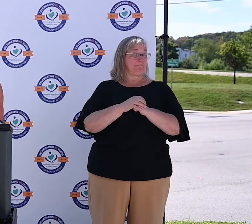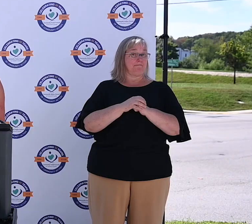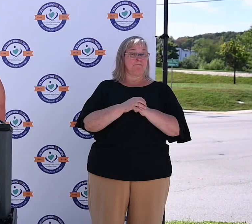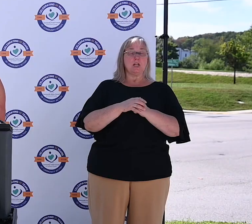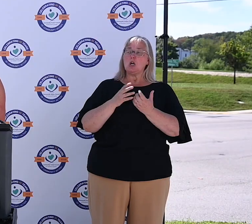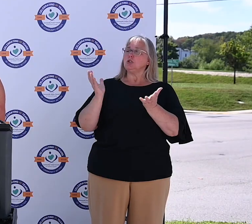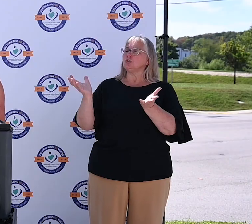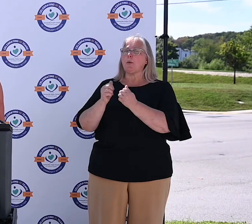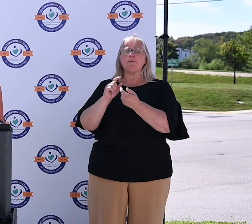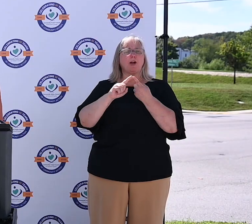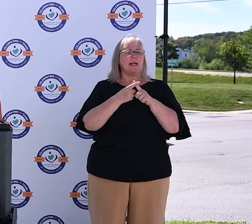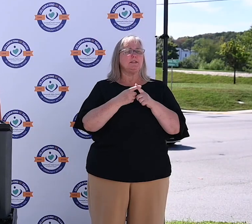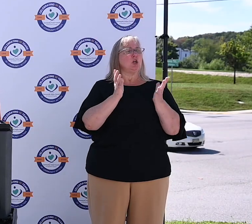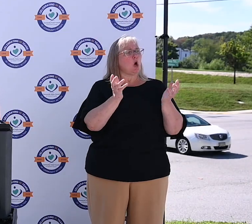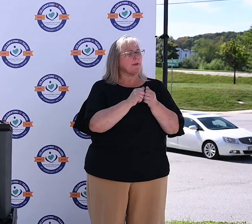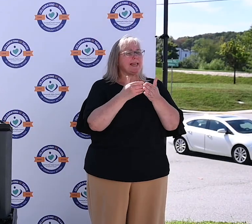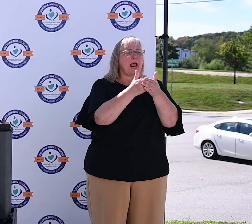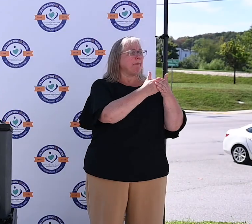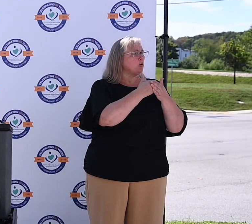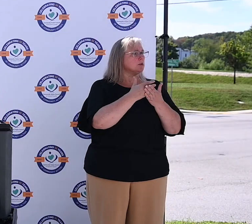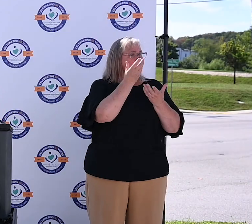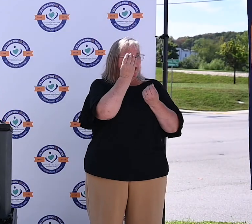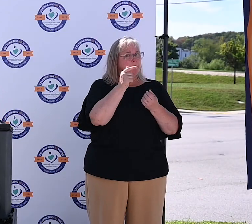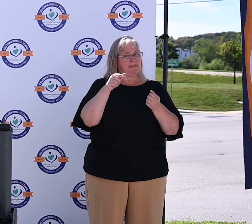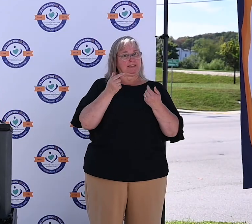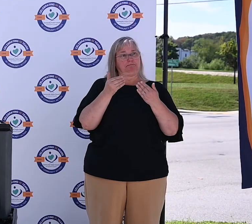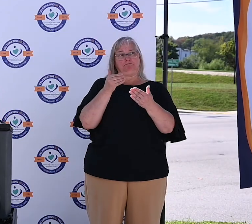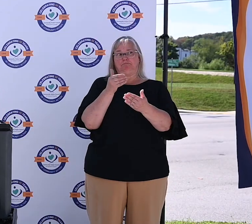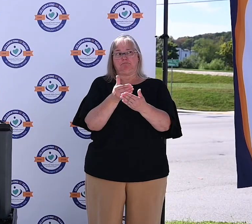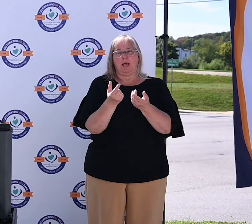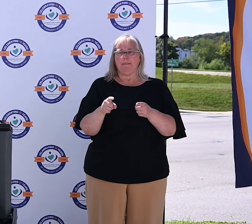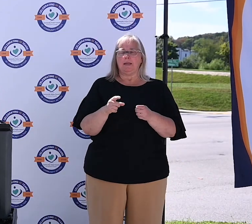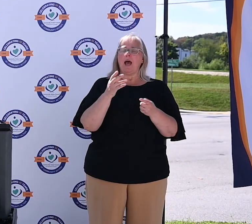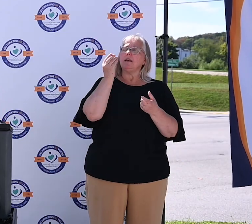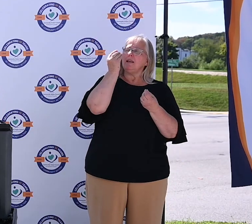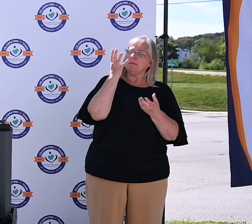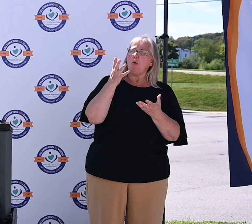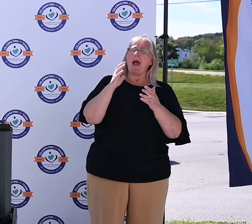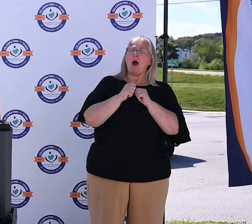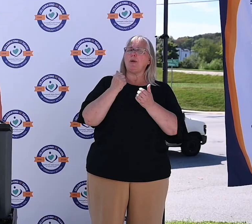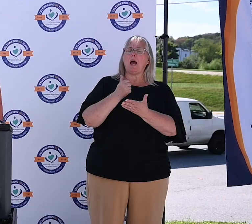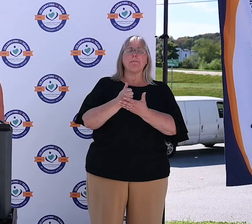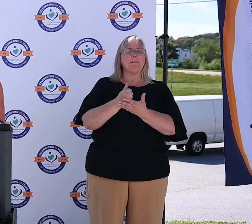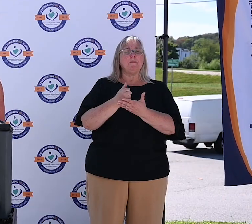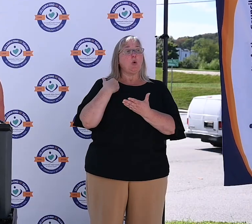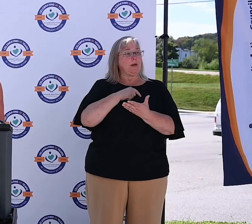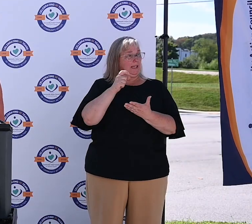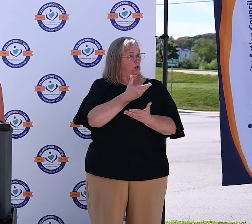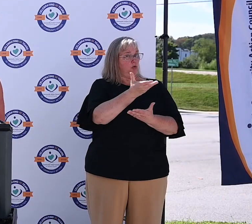Talk to your friends, talk to your neighbors, let them know this is coming, and let them know how they can help. We need you and we need your